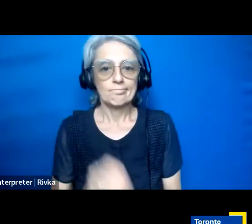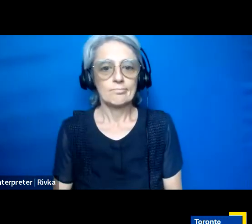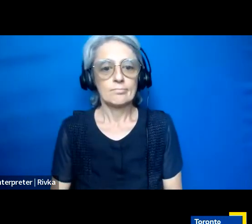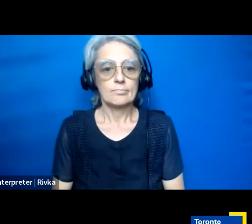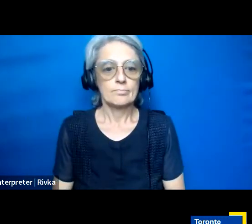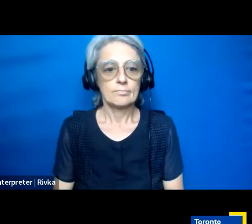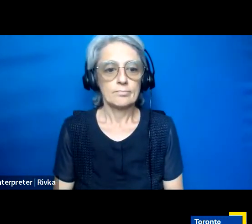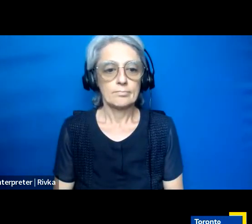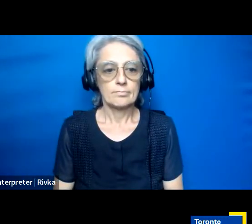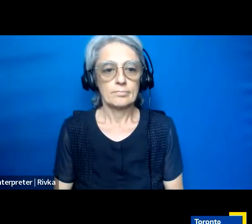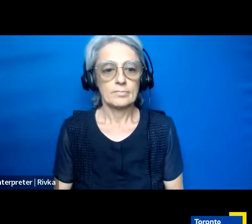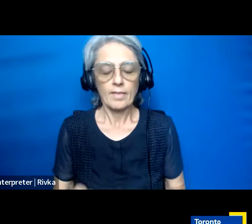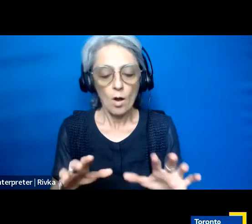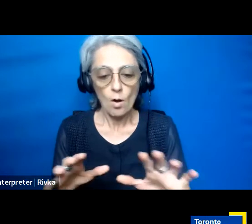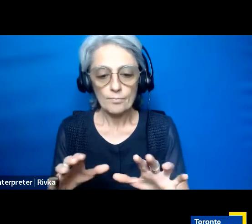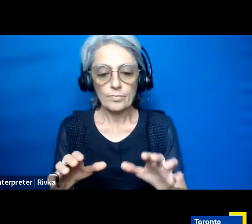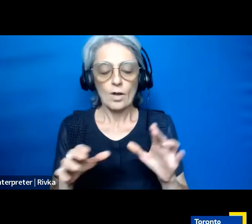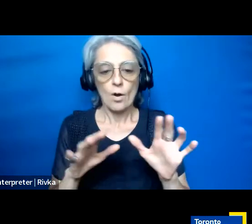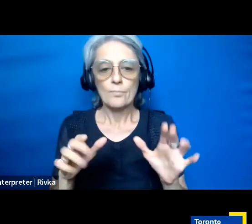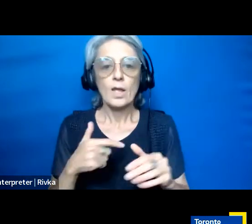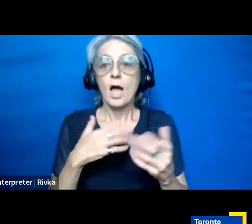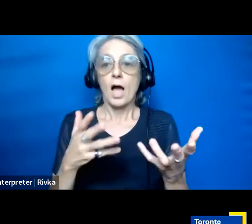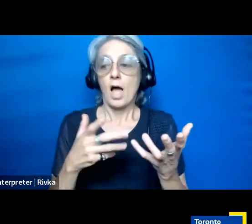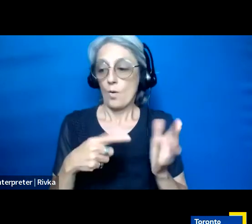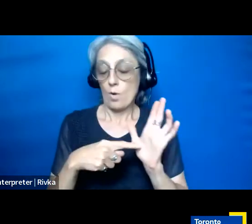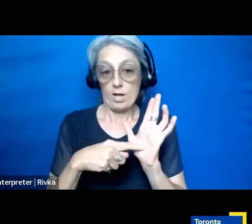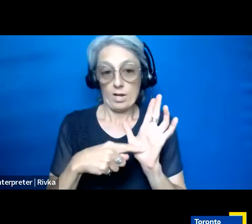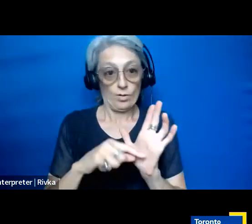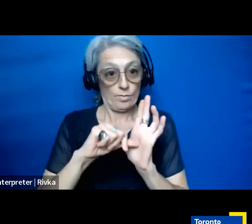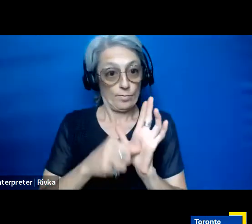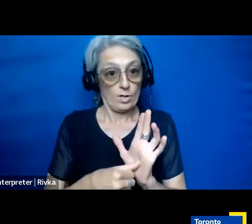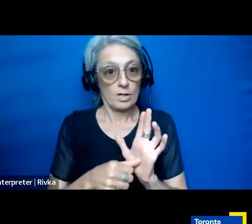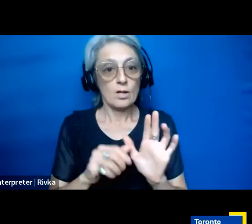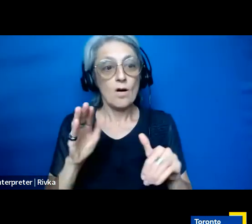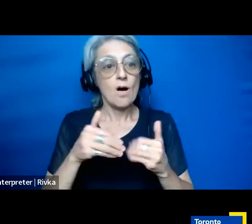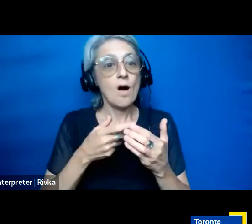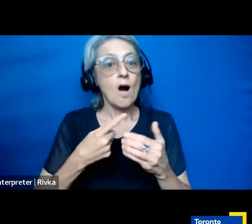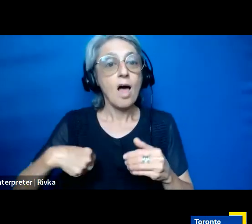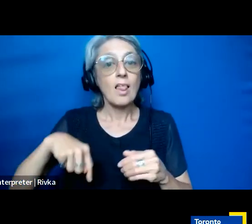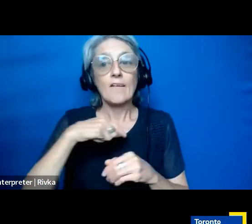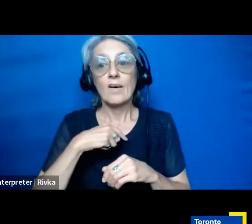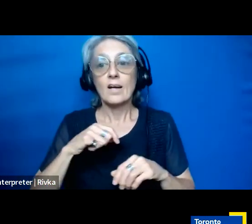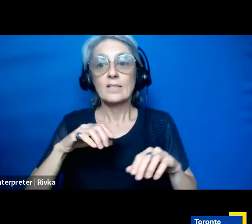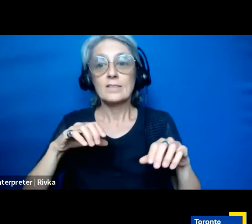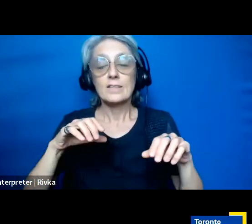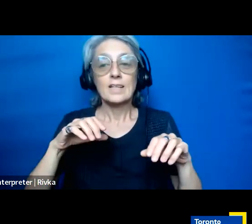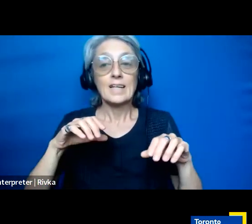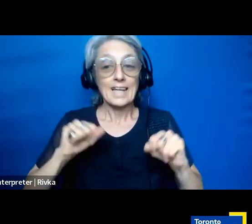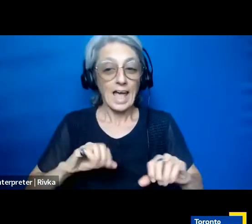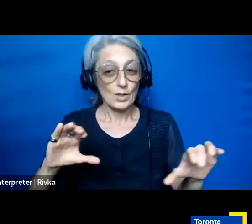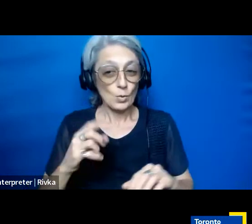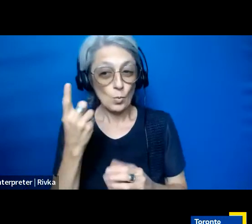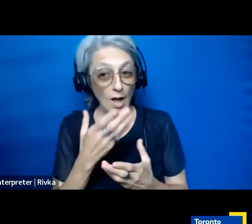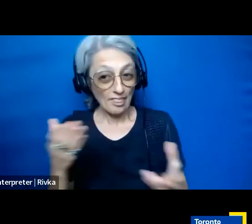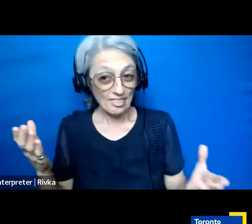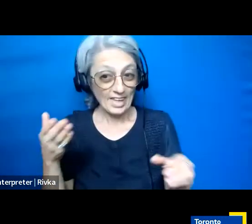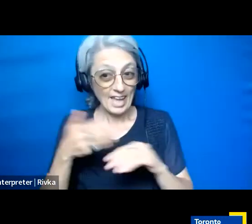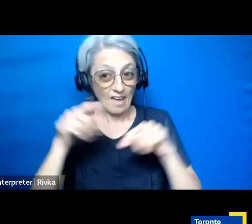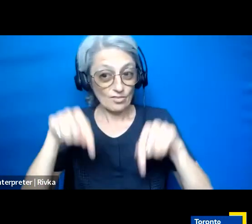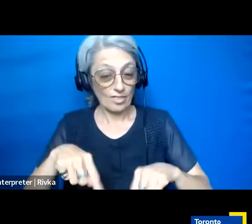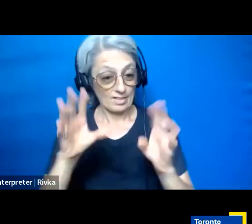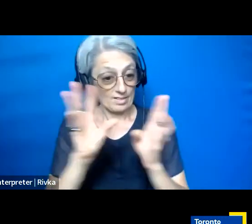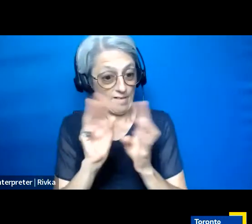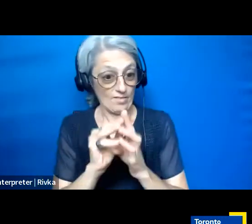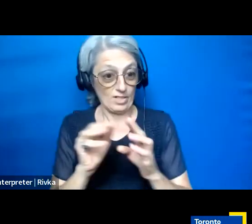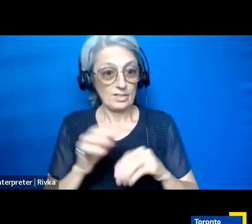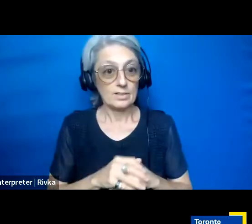This has gone. Oh, I wanted to just point out that all of us can do one thing when we leave here. And that